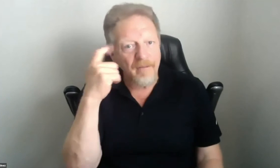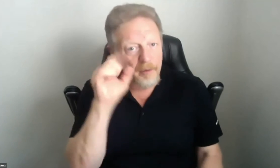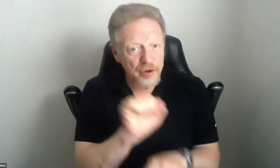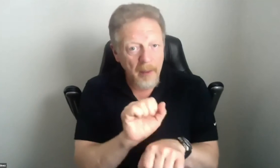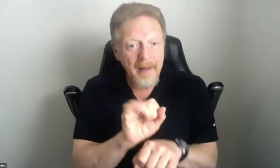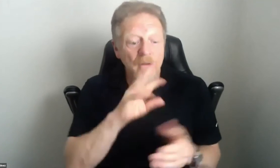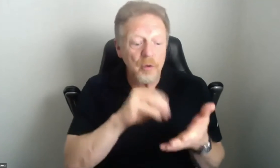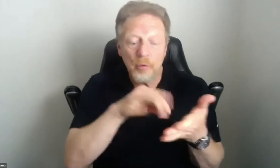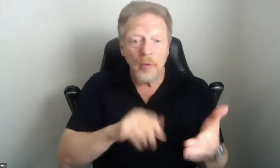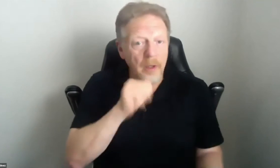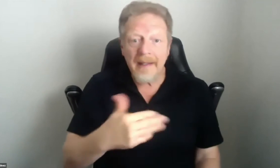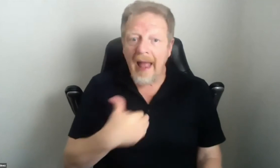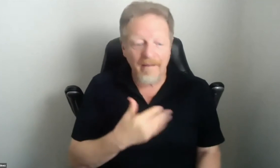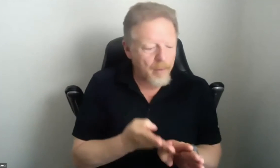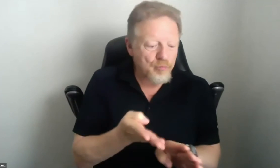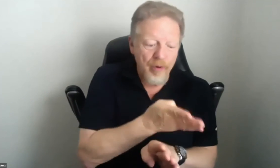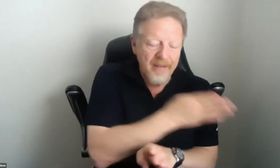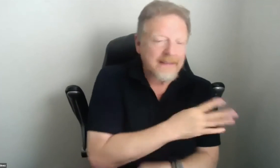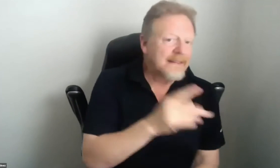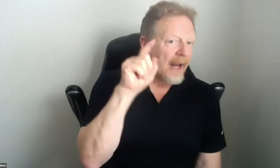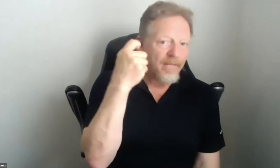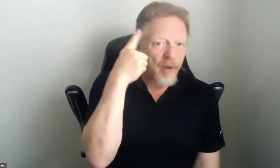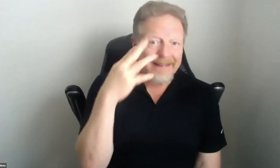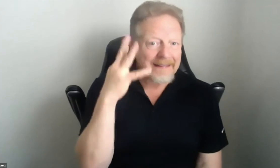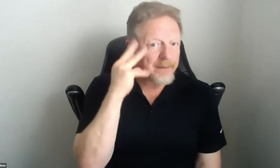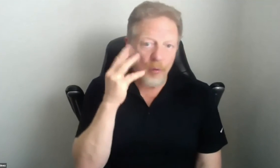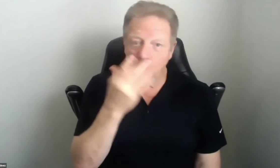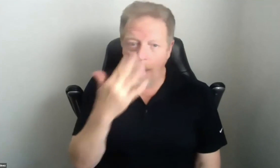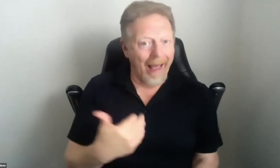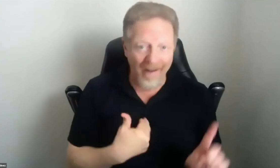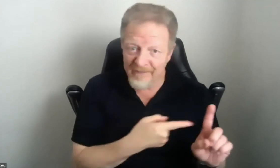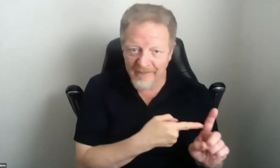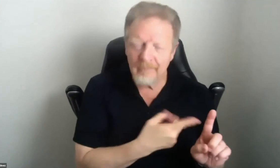If a student doesn't have previous government experience.